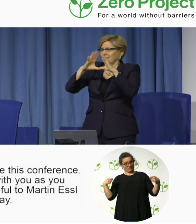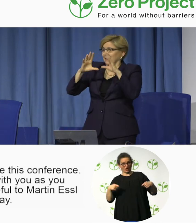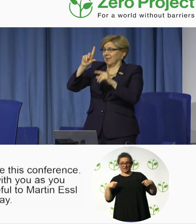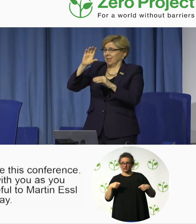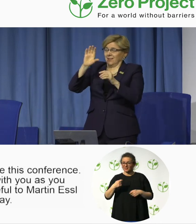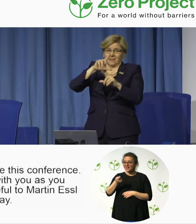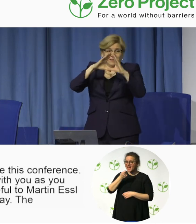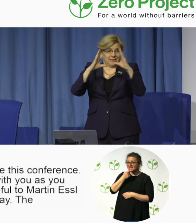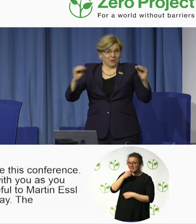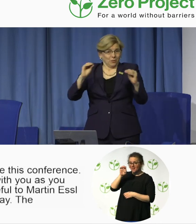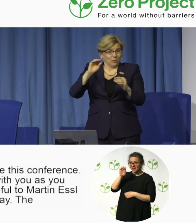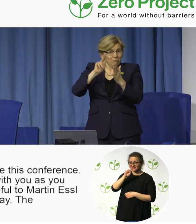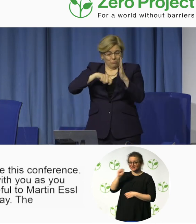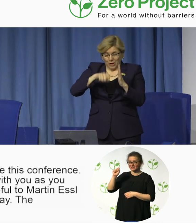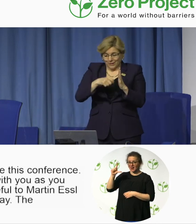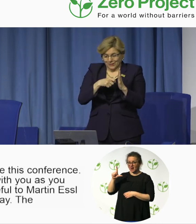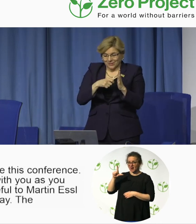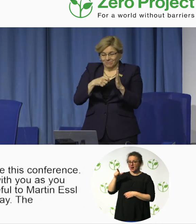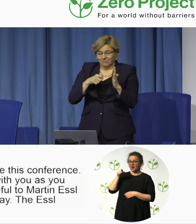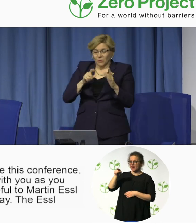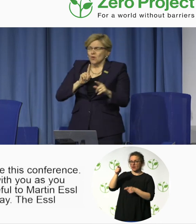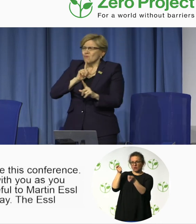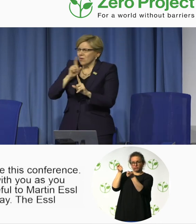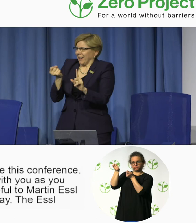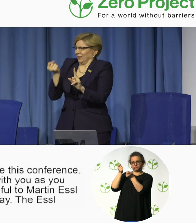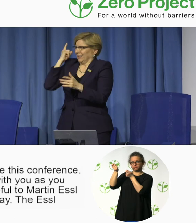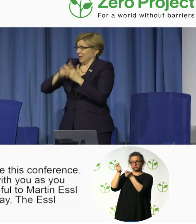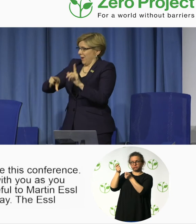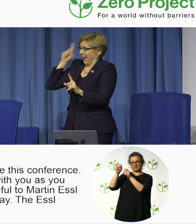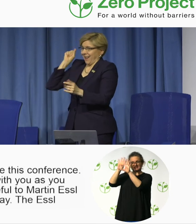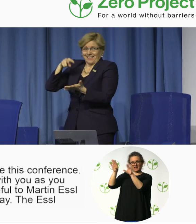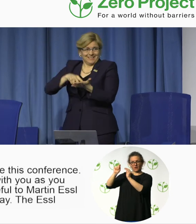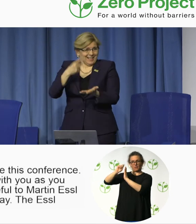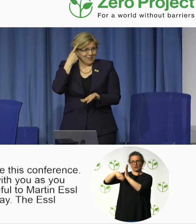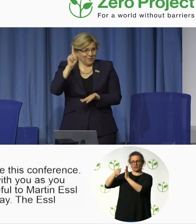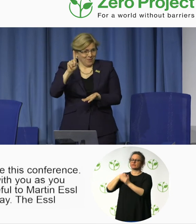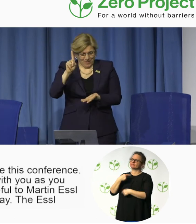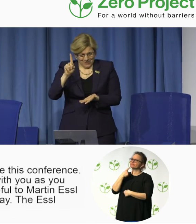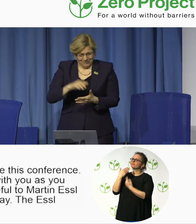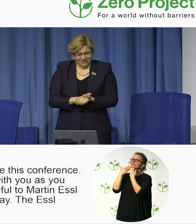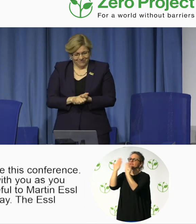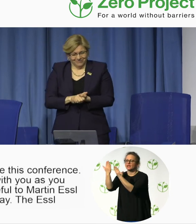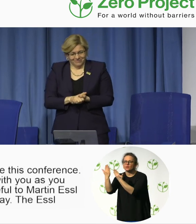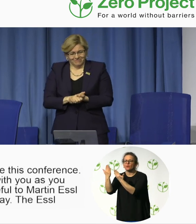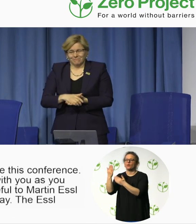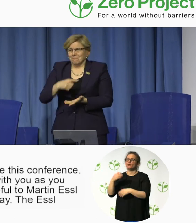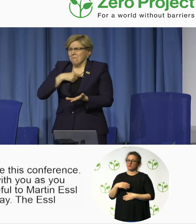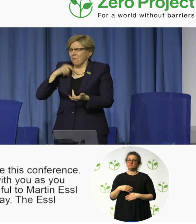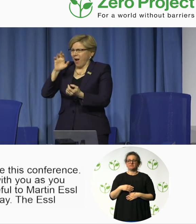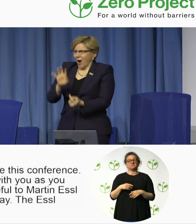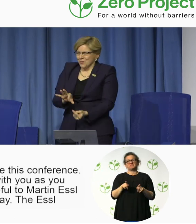The Essel Foundation and the Zero Project really get what Gallaudet stands for.